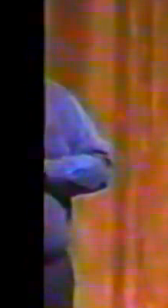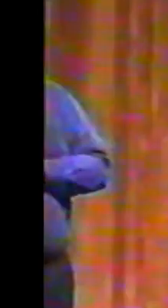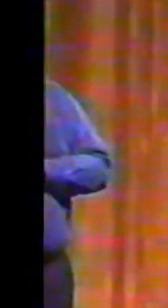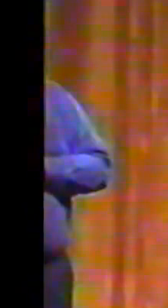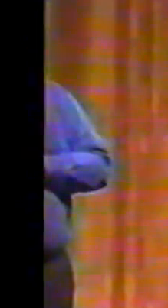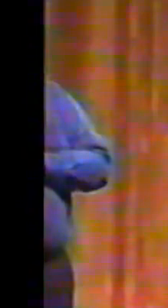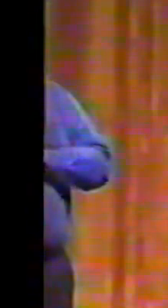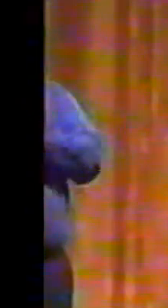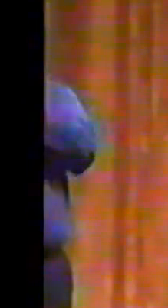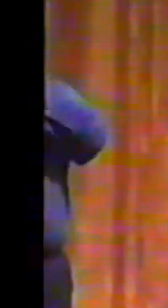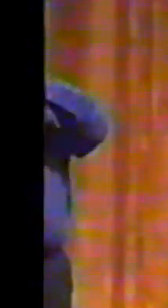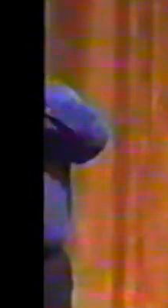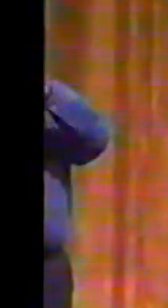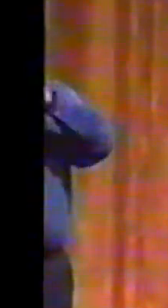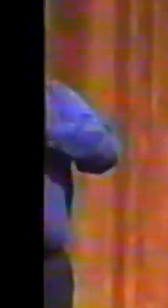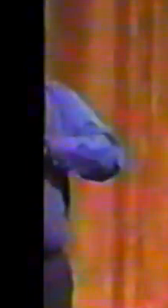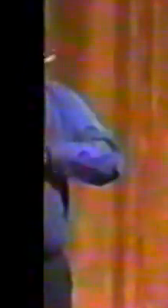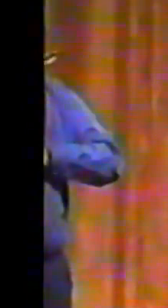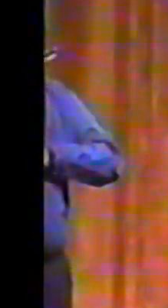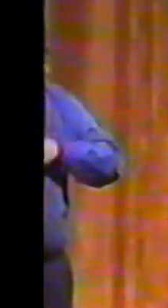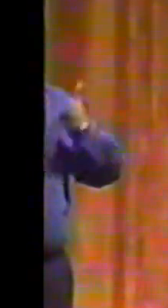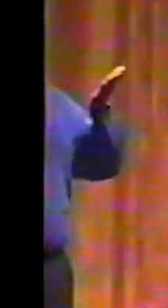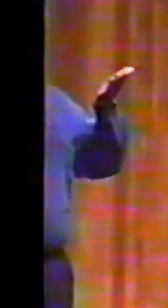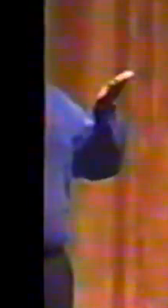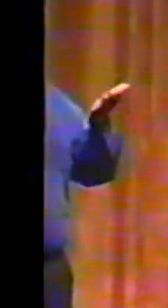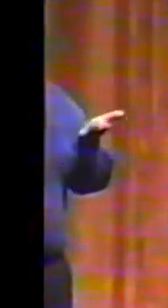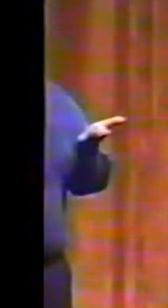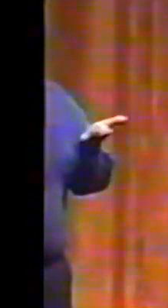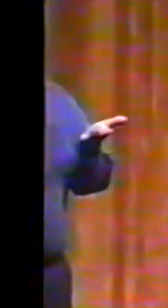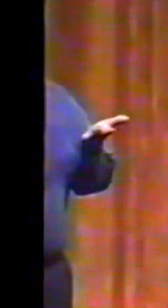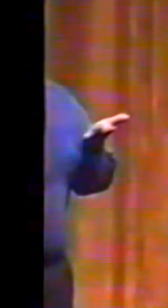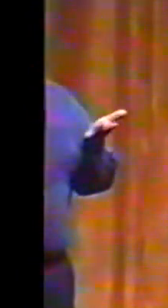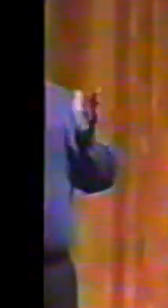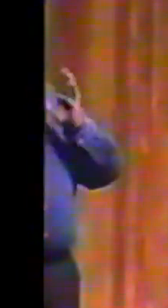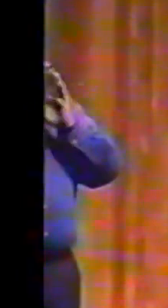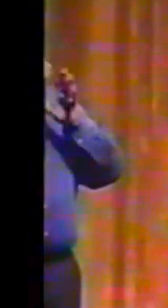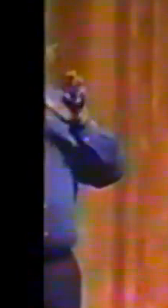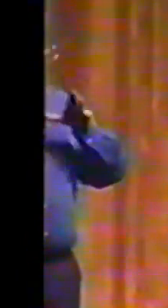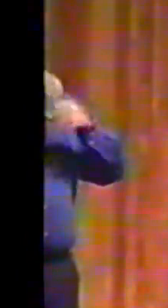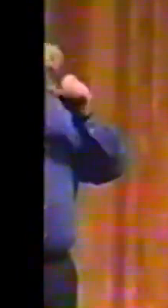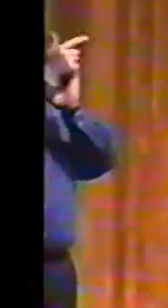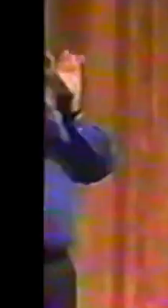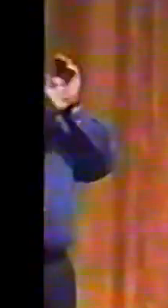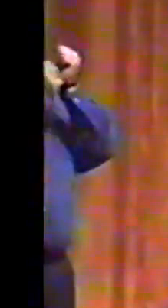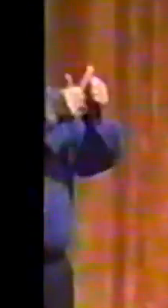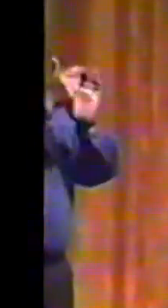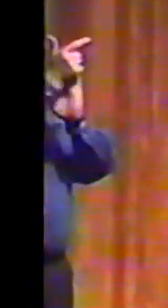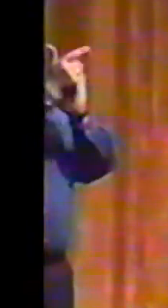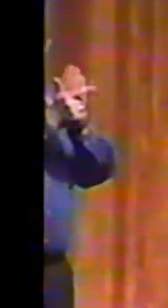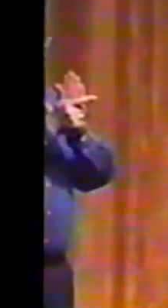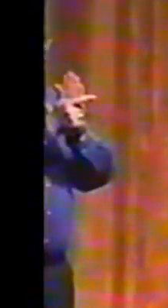11th, we're here on visas and we're here legally. And so this is getting a lot of scrutiny.